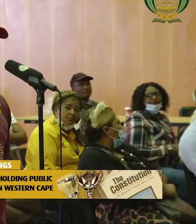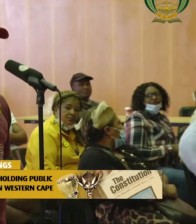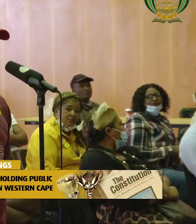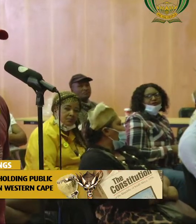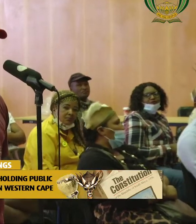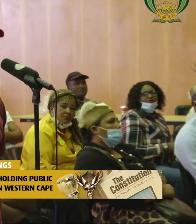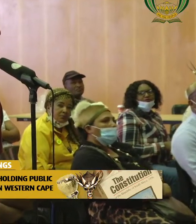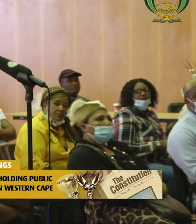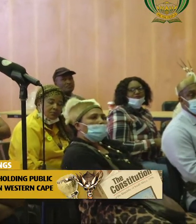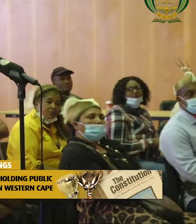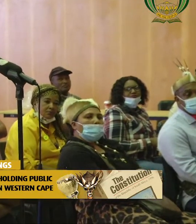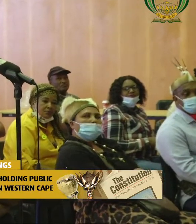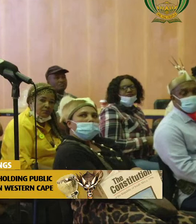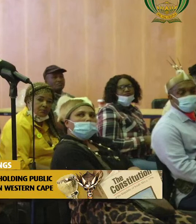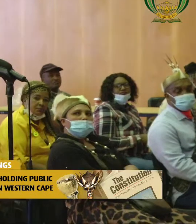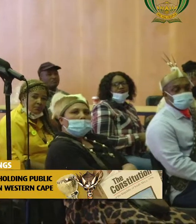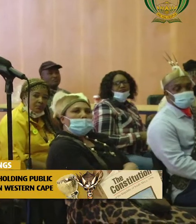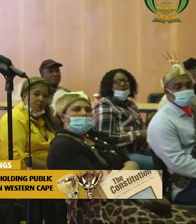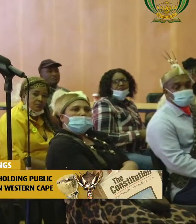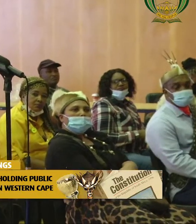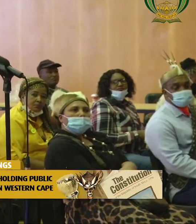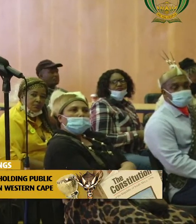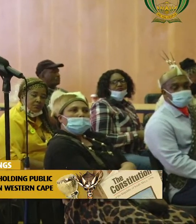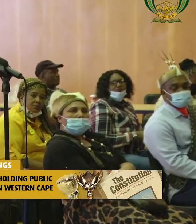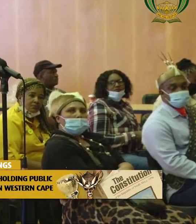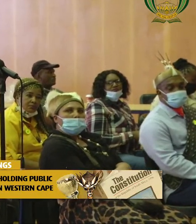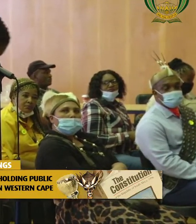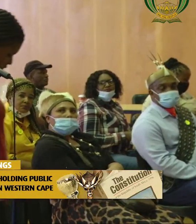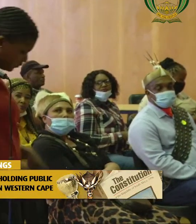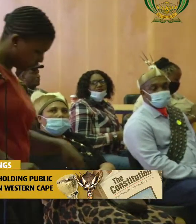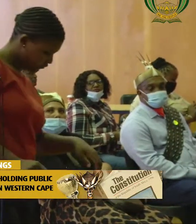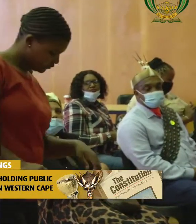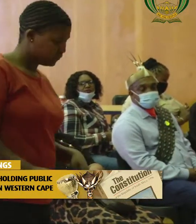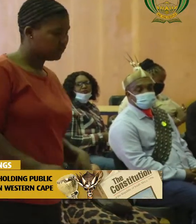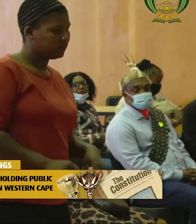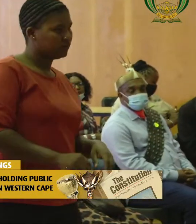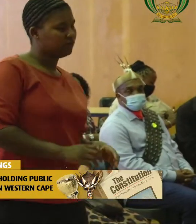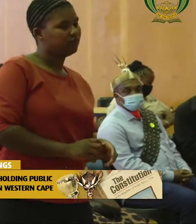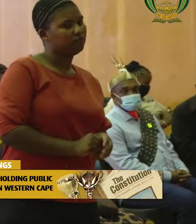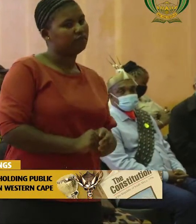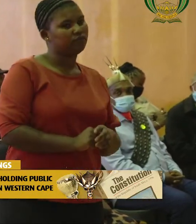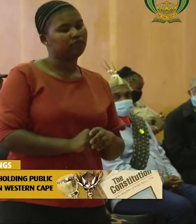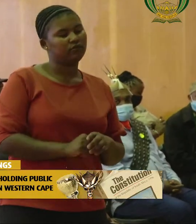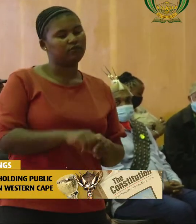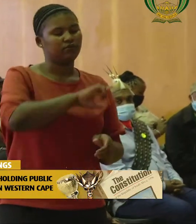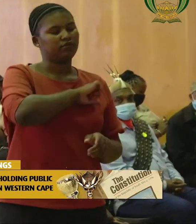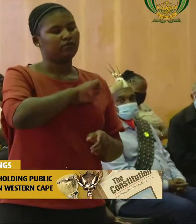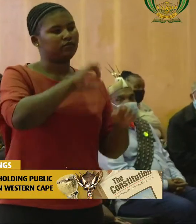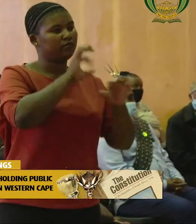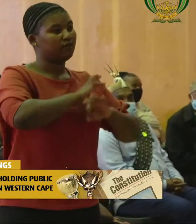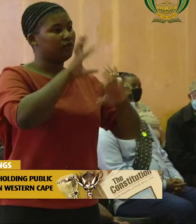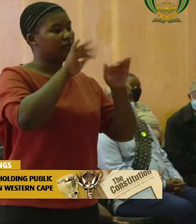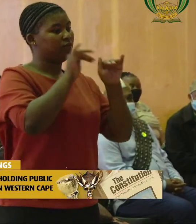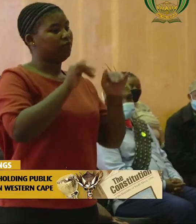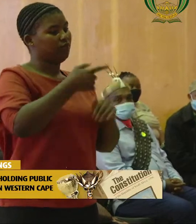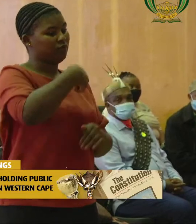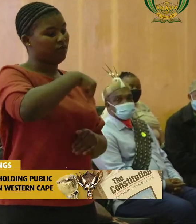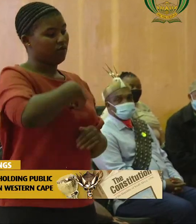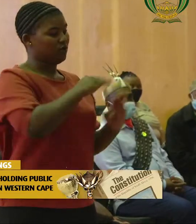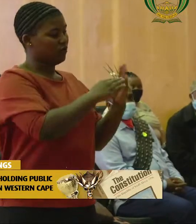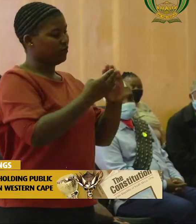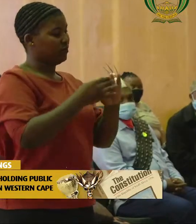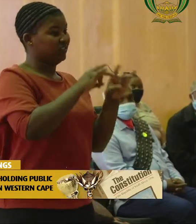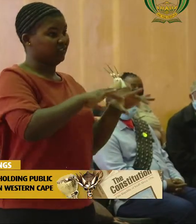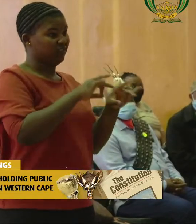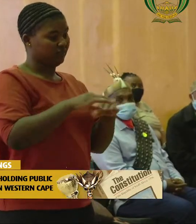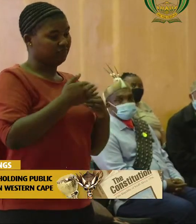asihambiselani nawo lo umthetho kuziwa nawo ukuthi. Ngoba ke yawucaca ukuthi abantu bakuthi bayawusokola kokoko